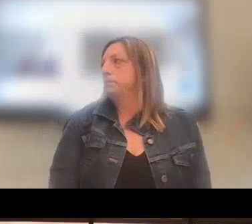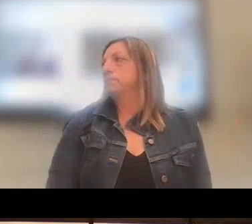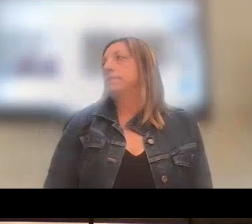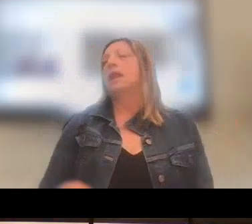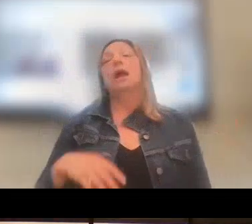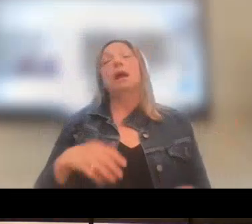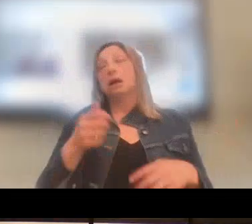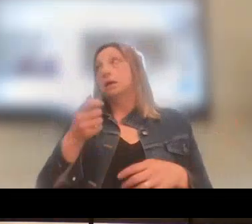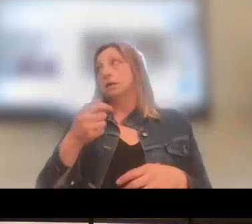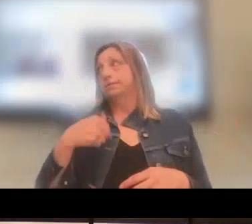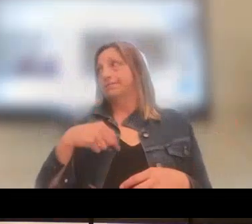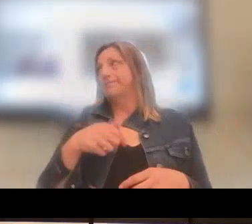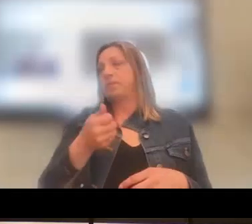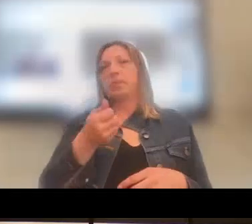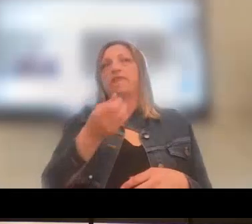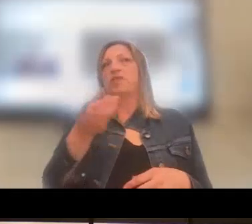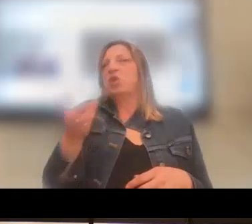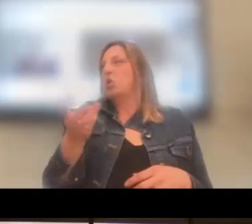this. Now, with